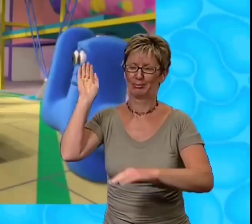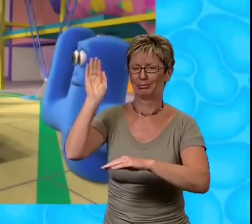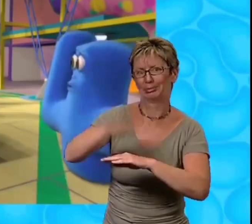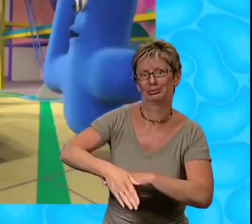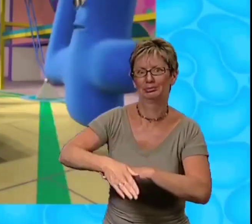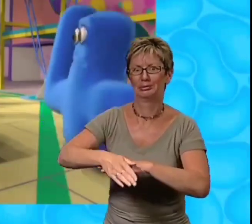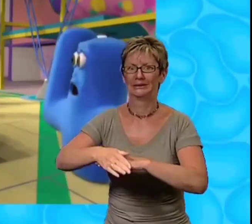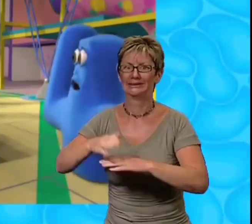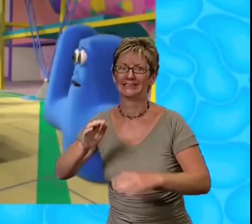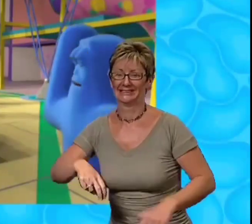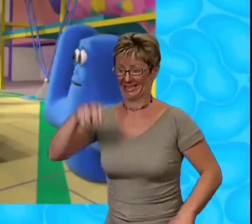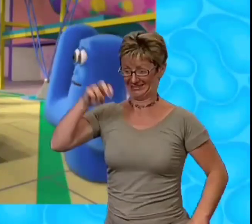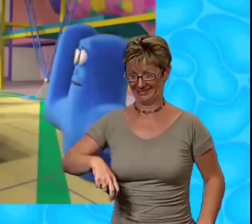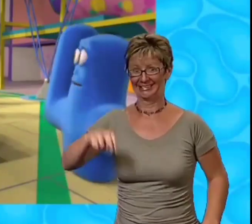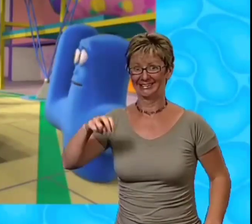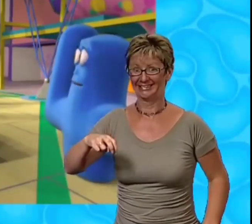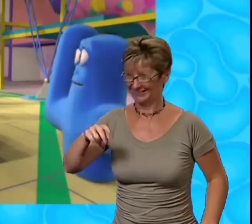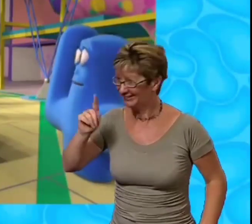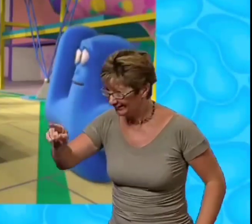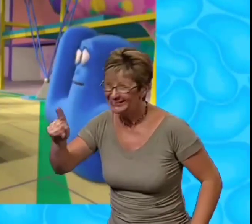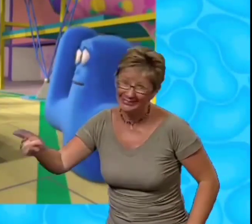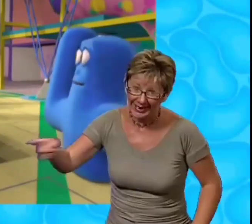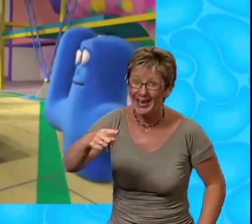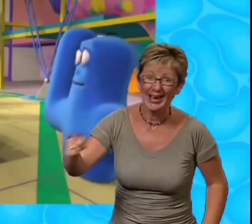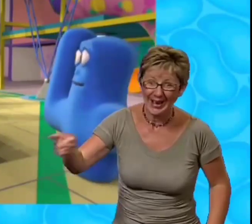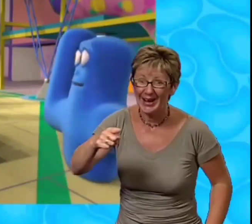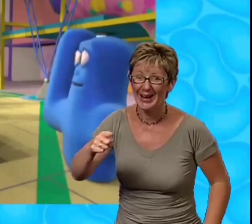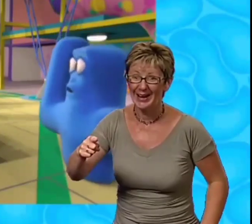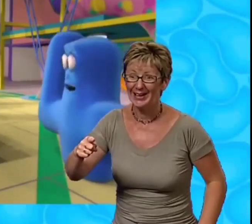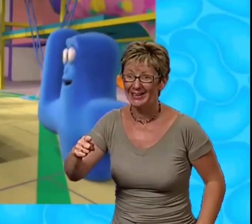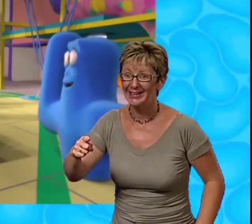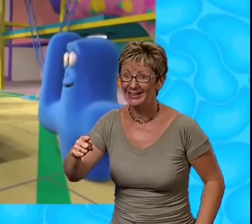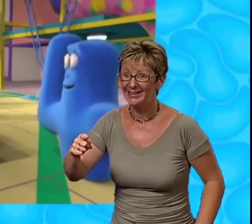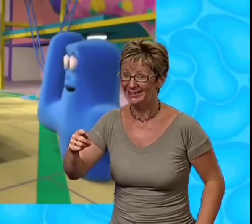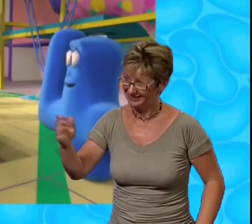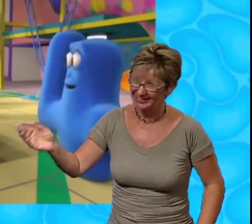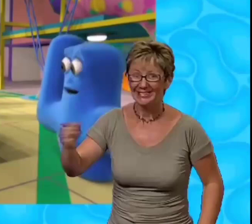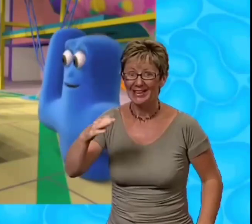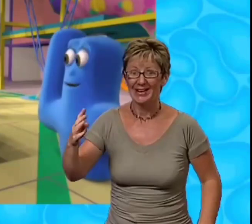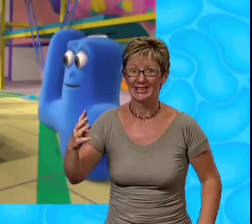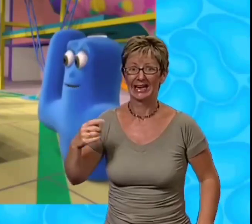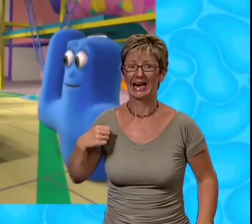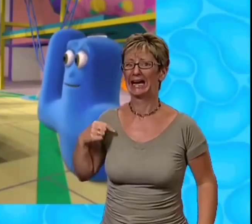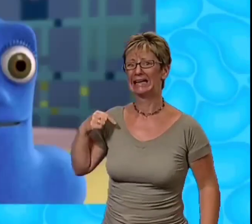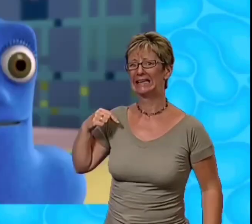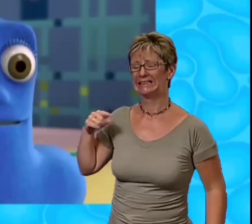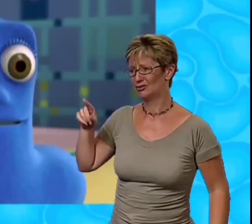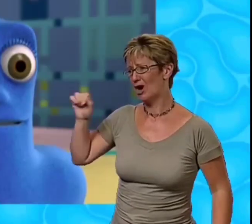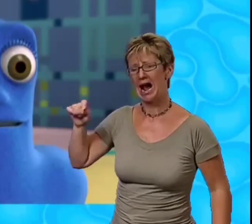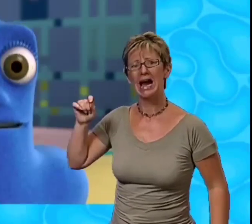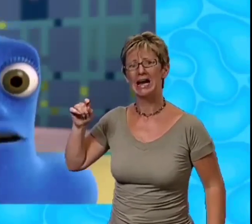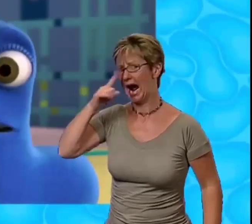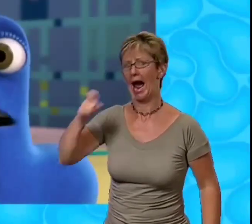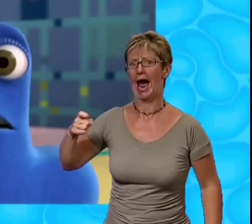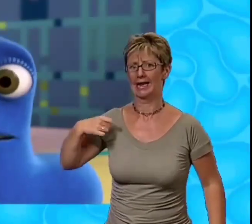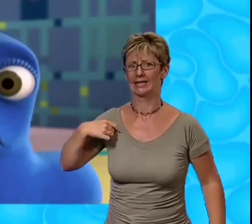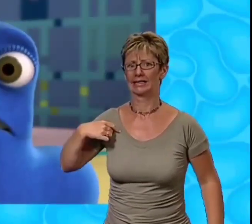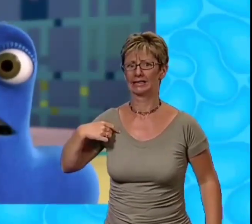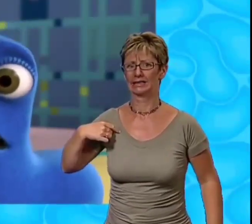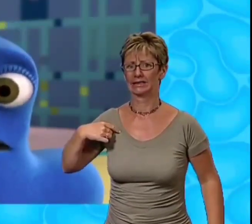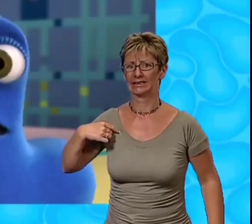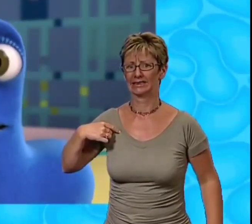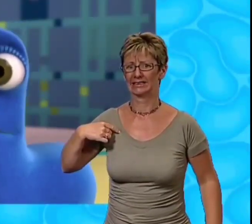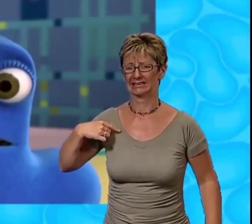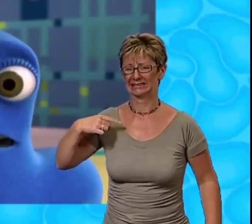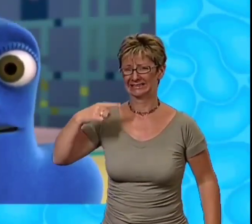there's jumping. You can do it, four. You're right. I can. Couldn't I just go and